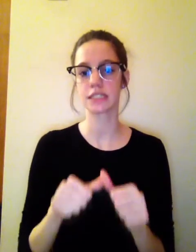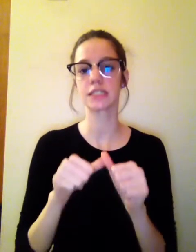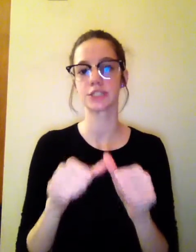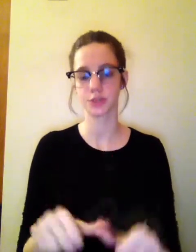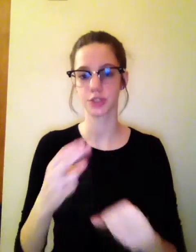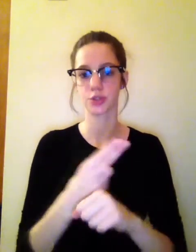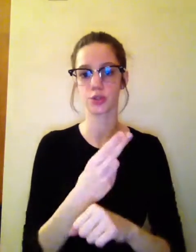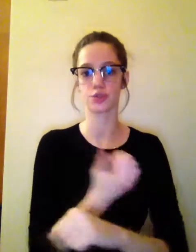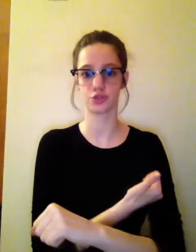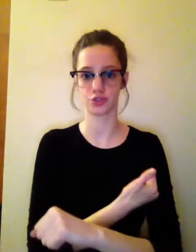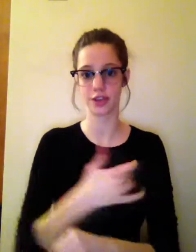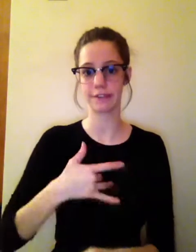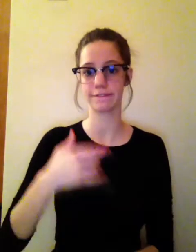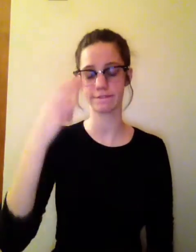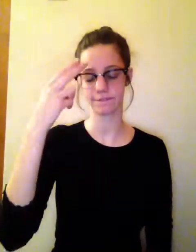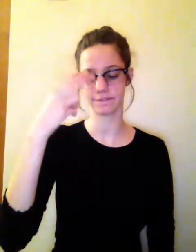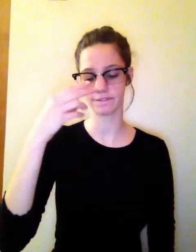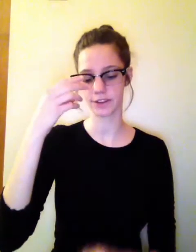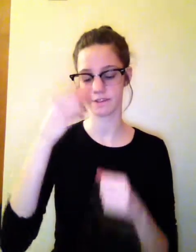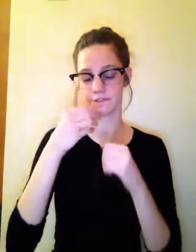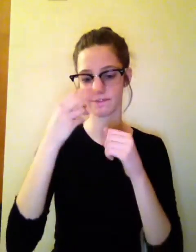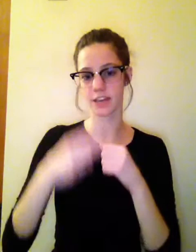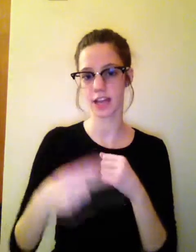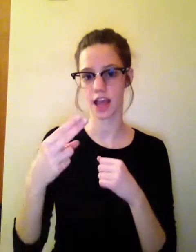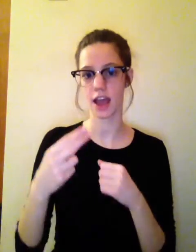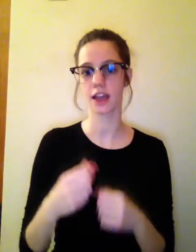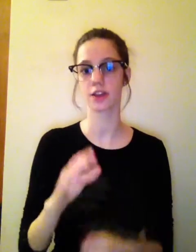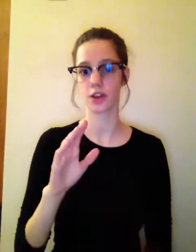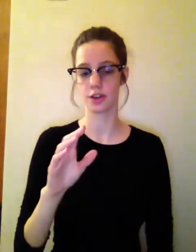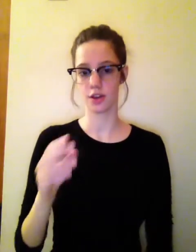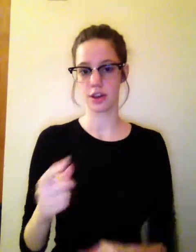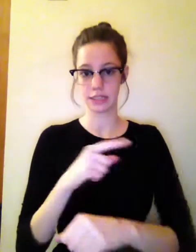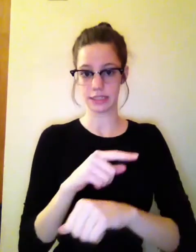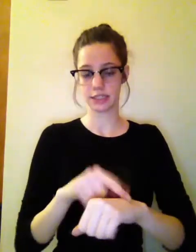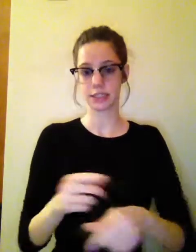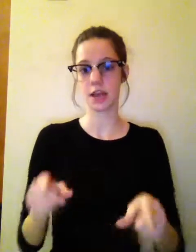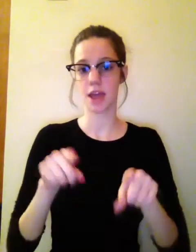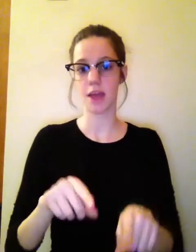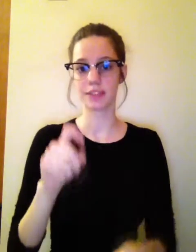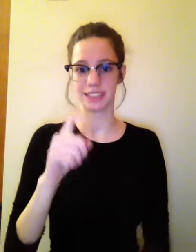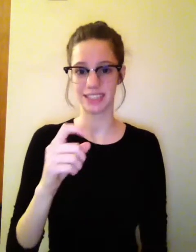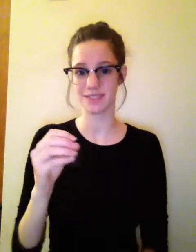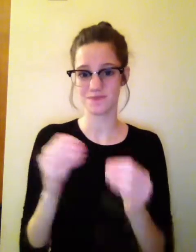Over time, your brain gets used to the extra dopamine, so you might need to take more of the drug to get the same good